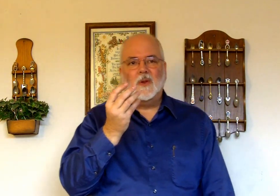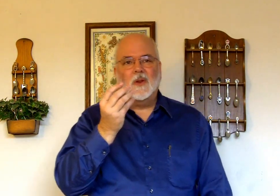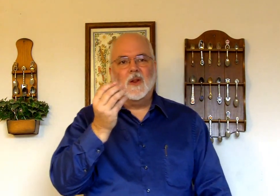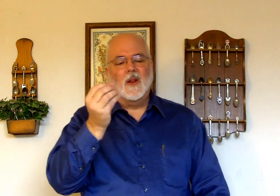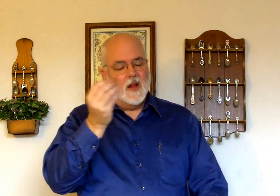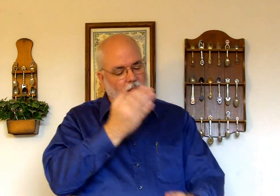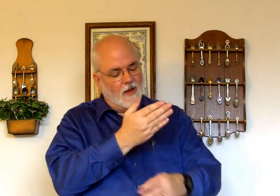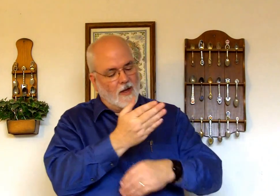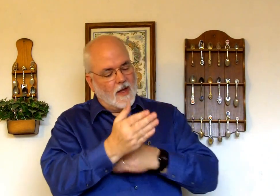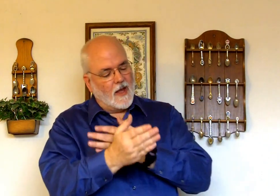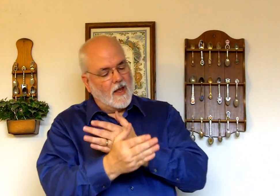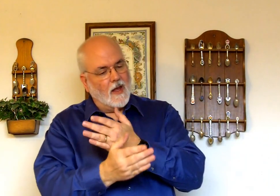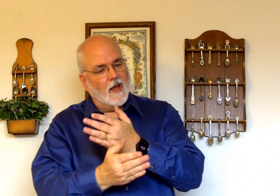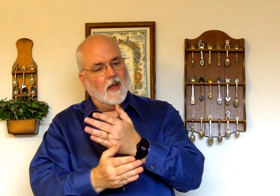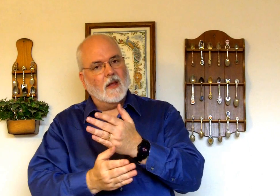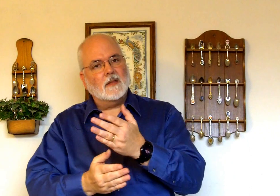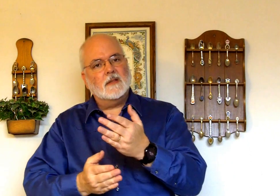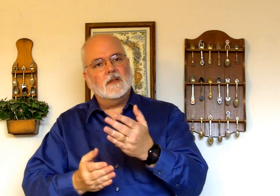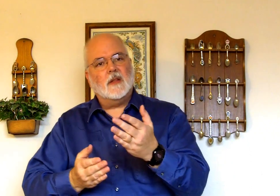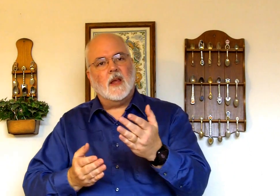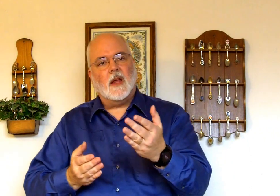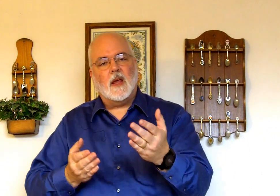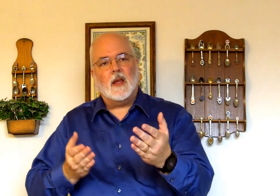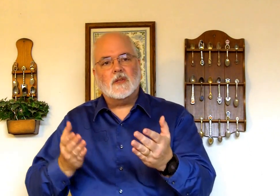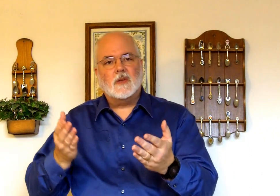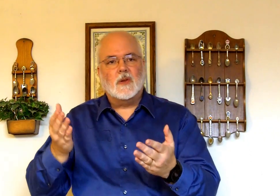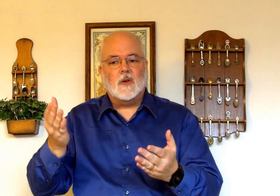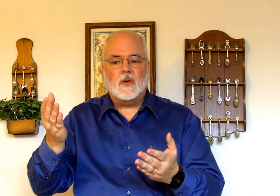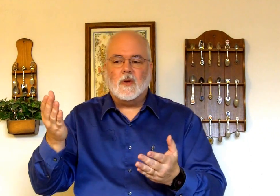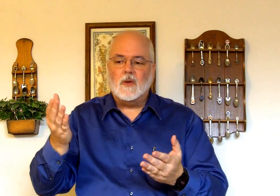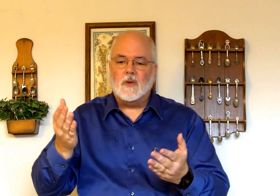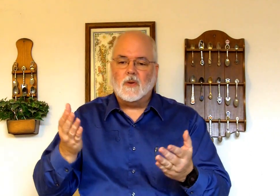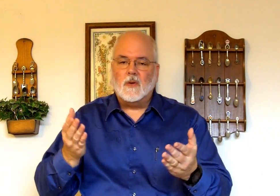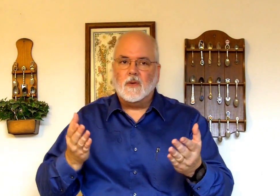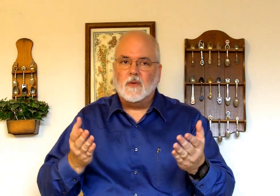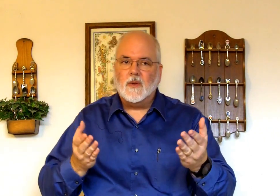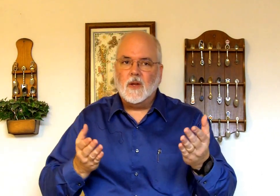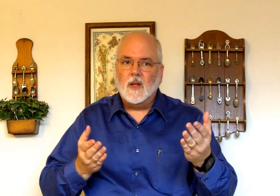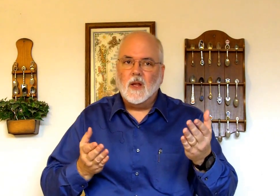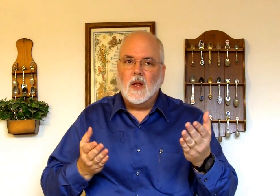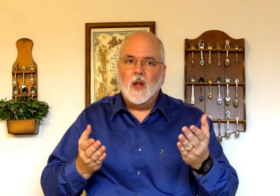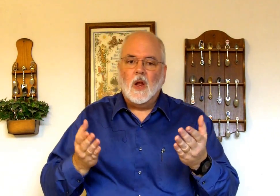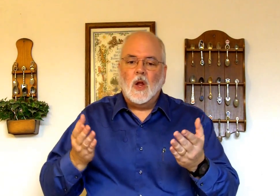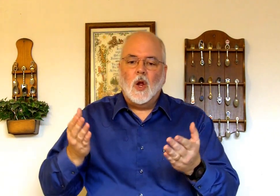beautiful the hands that served